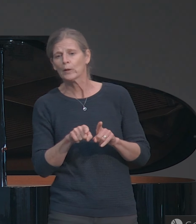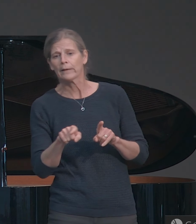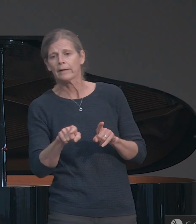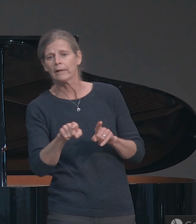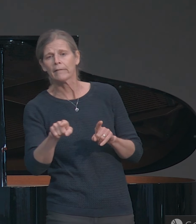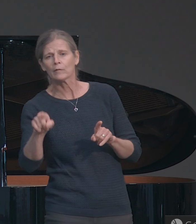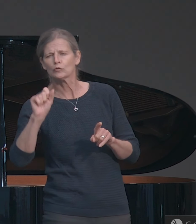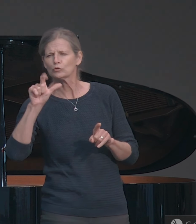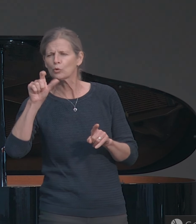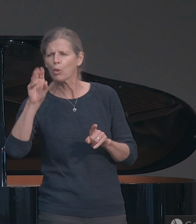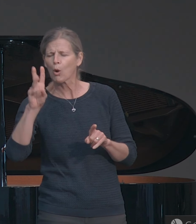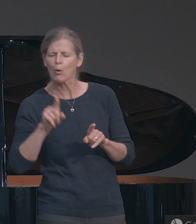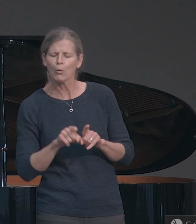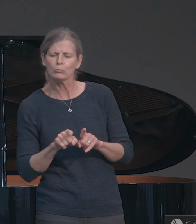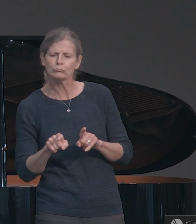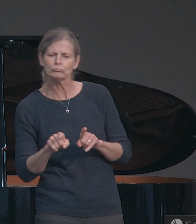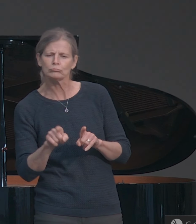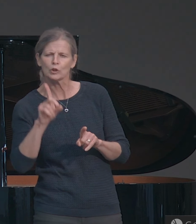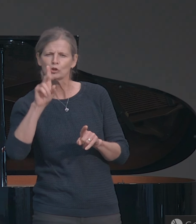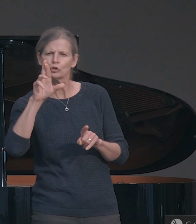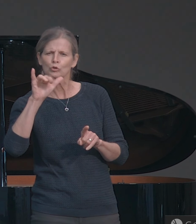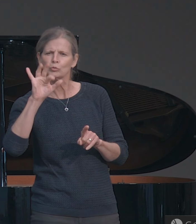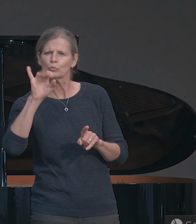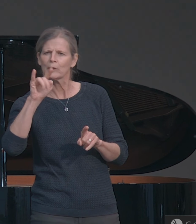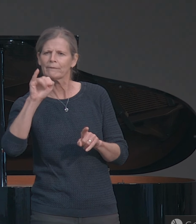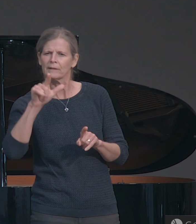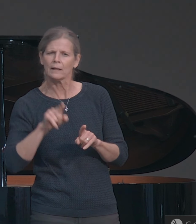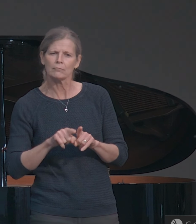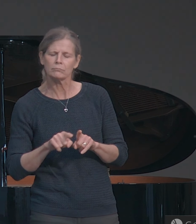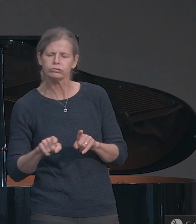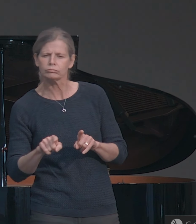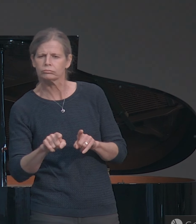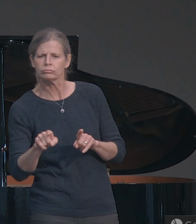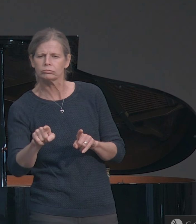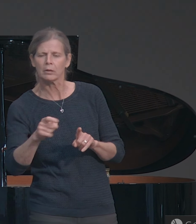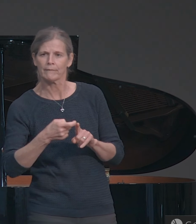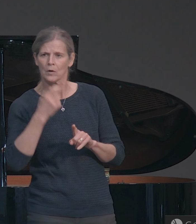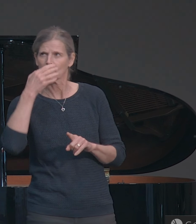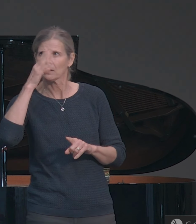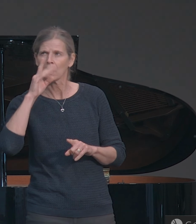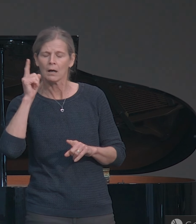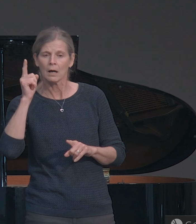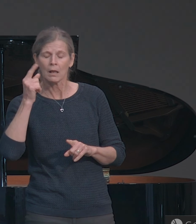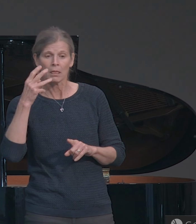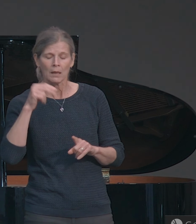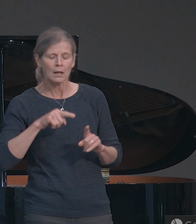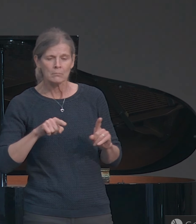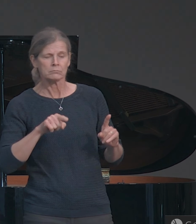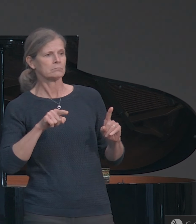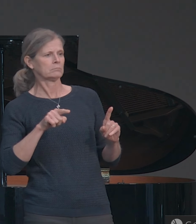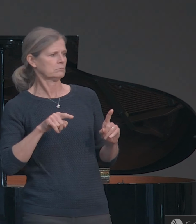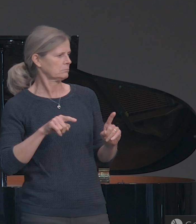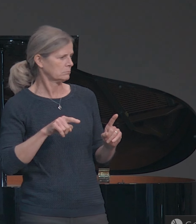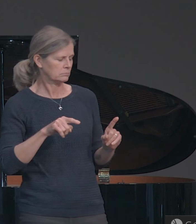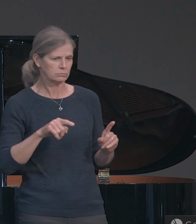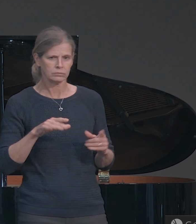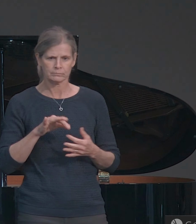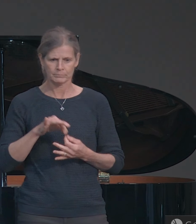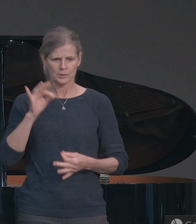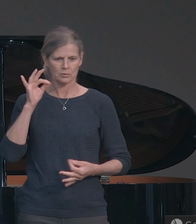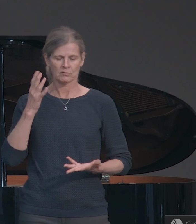slowly, right? There's this drifting away from God, and suddenly we find ourselves